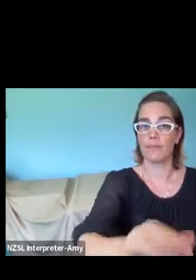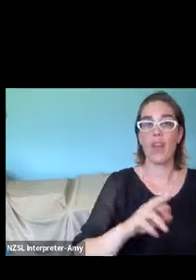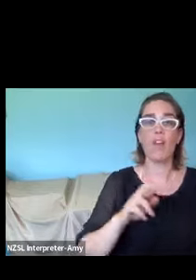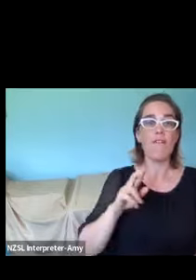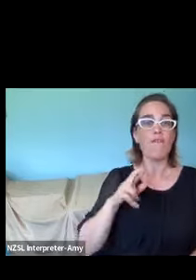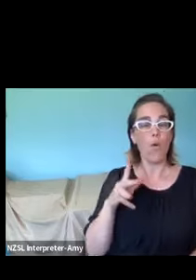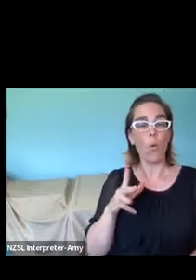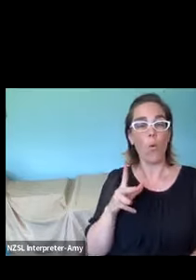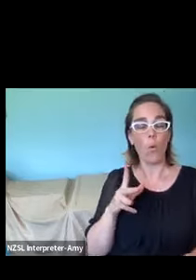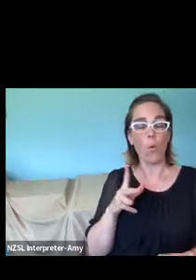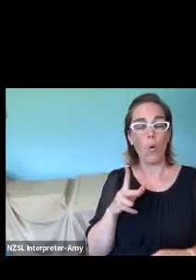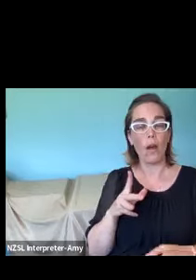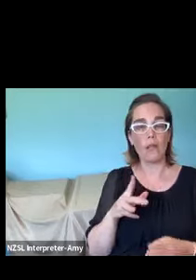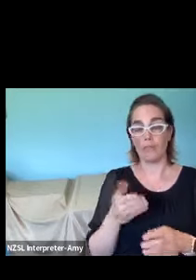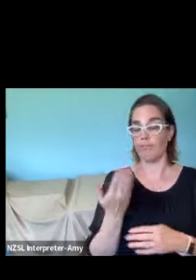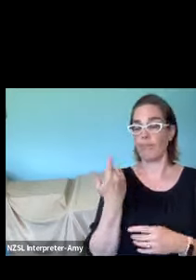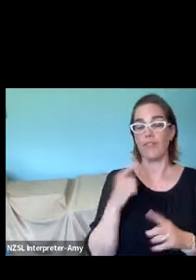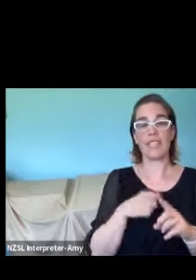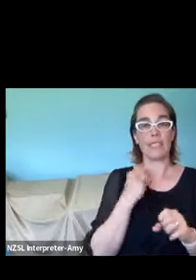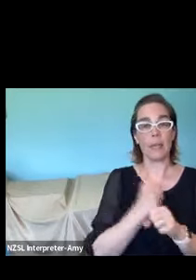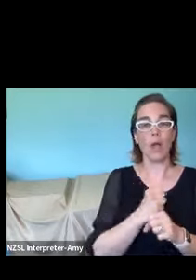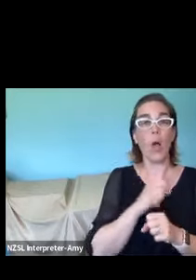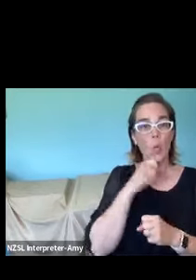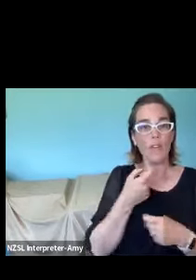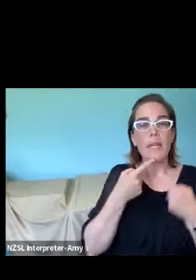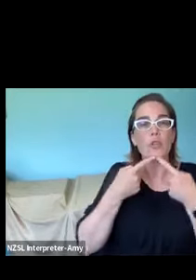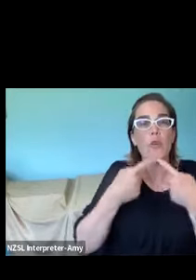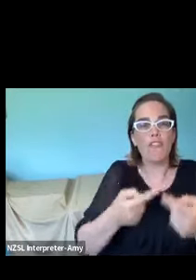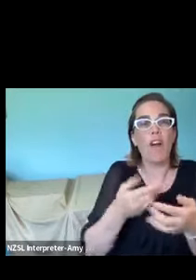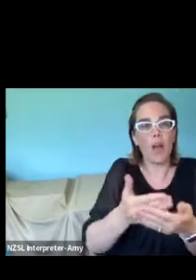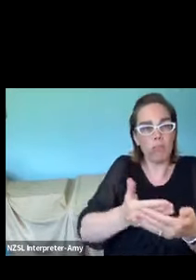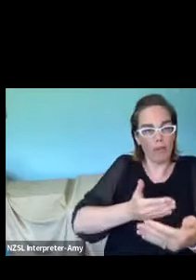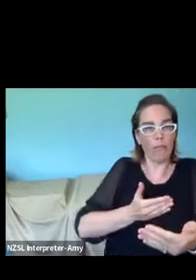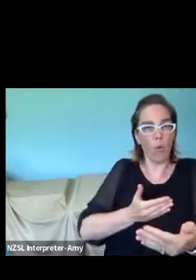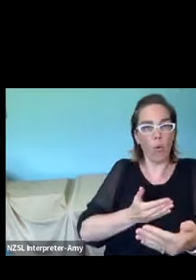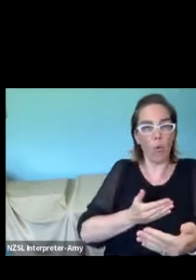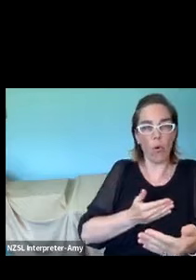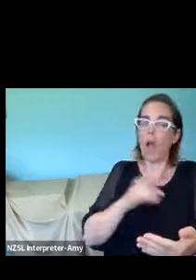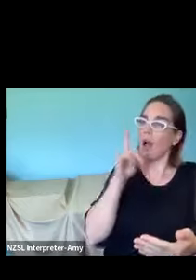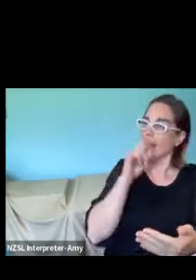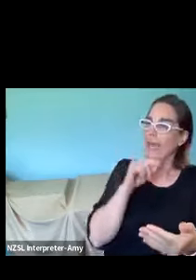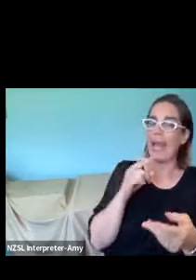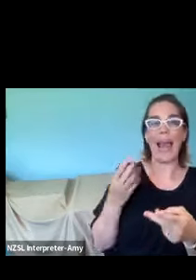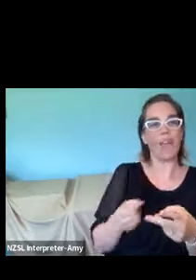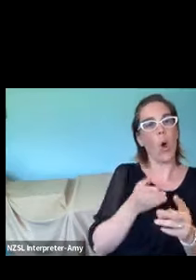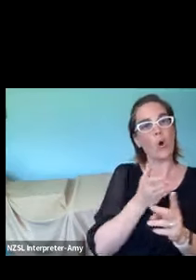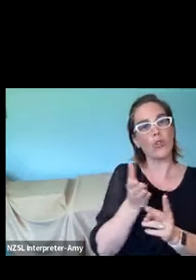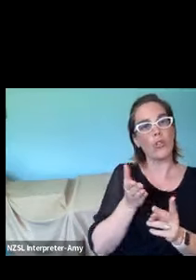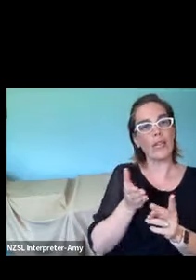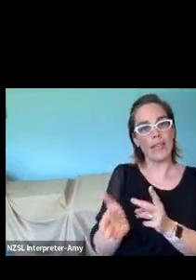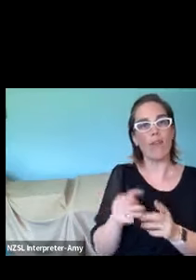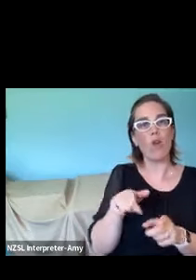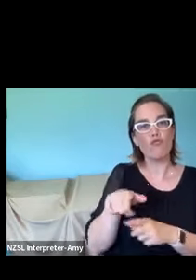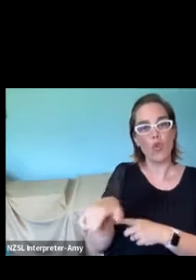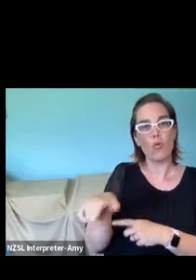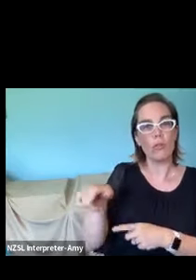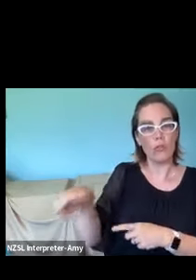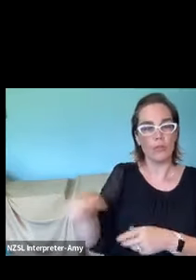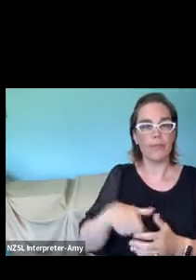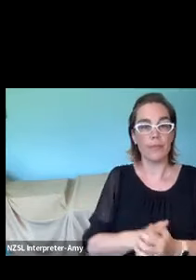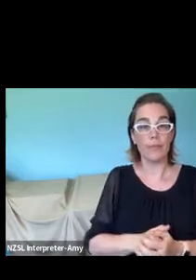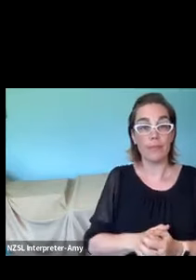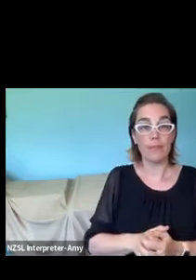notified ahead of time to go to a safer alternative route. The barrier